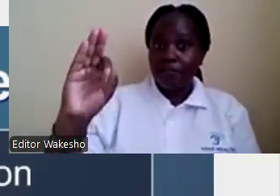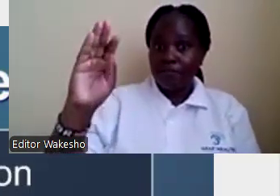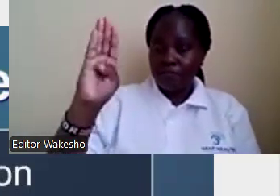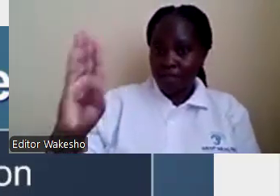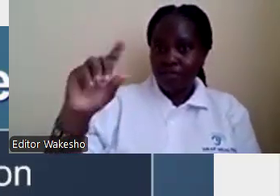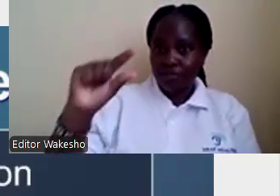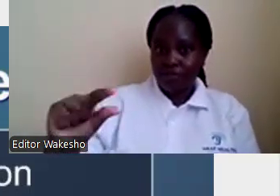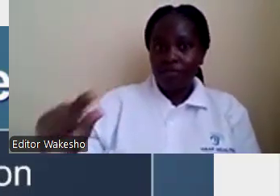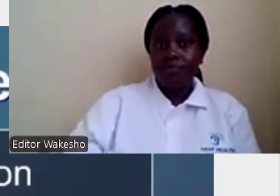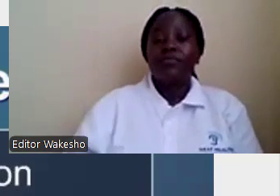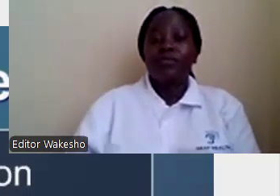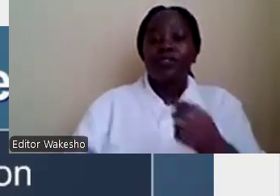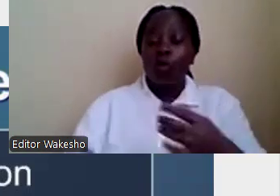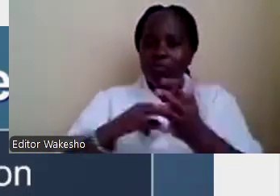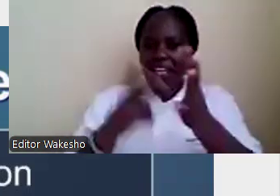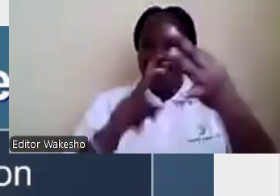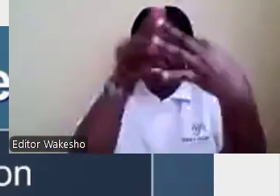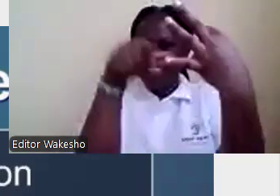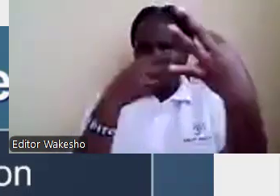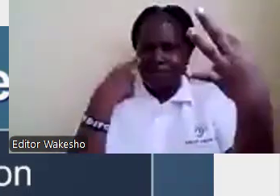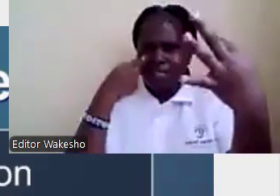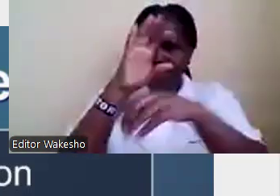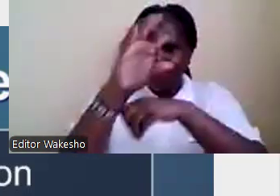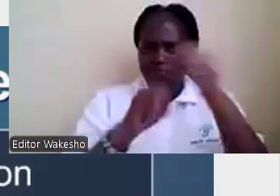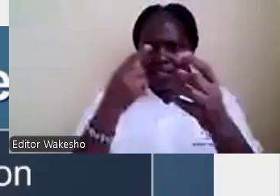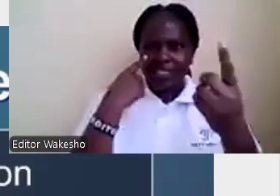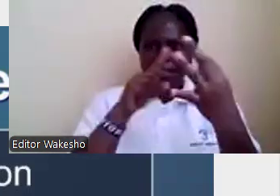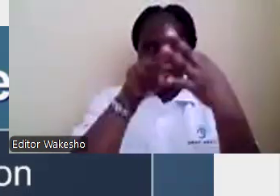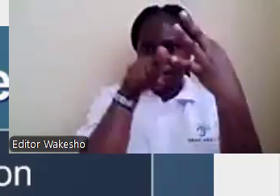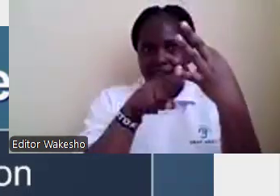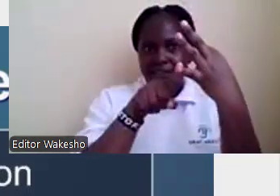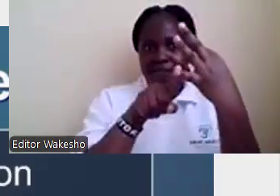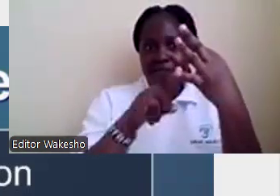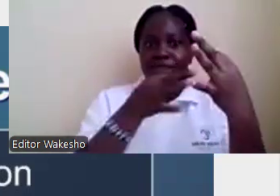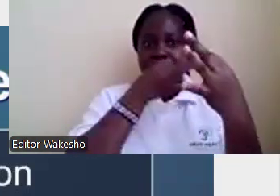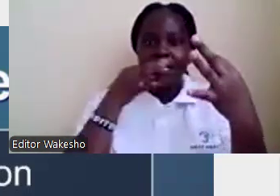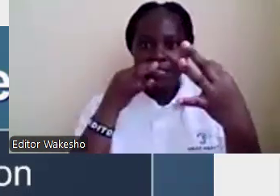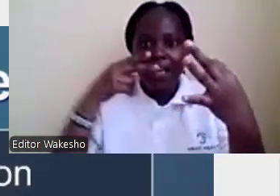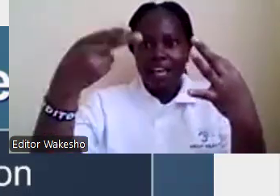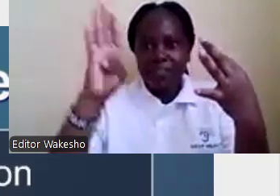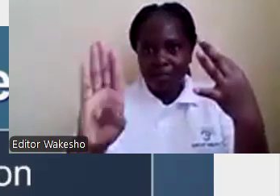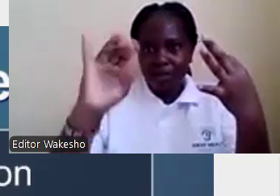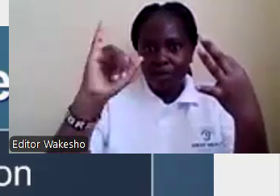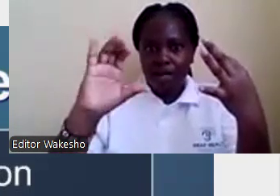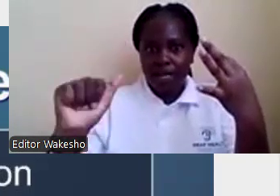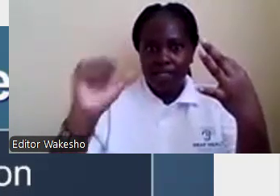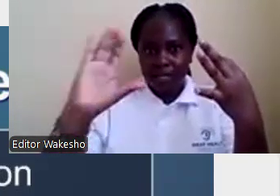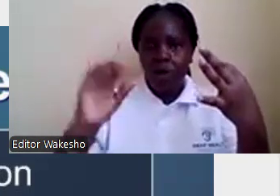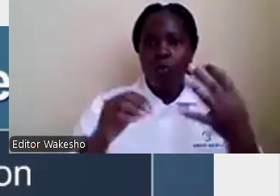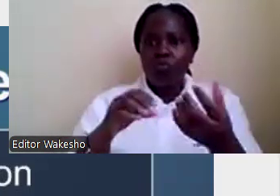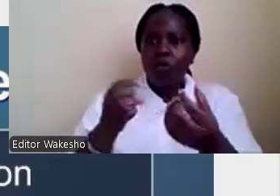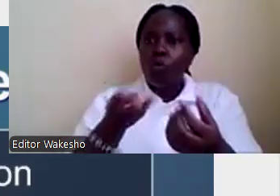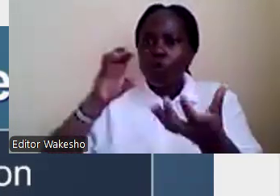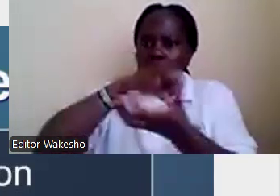HbA1c or OGTT that's high on 2 occasions or more. You can also do a random blood glucose. So a random blood glucose